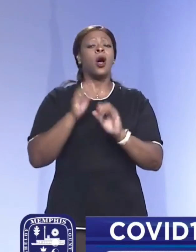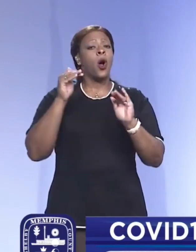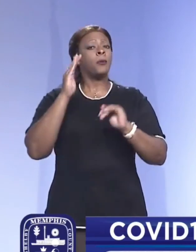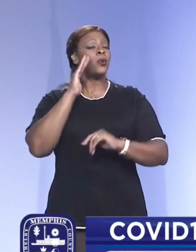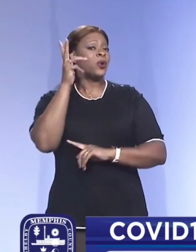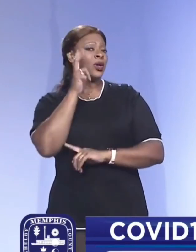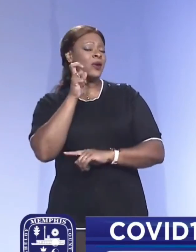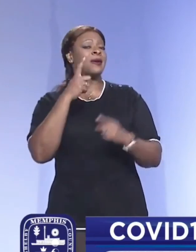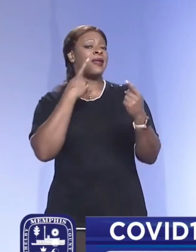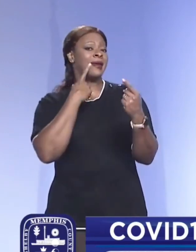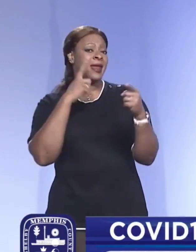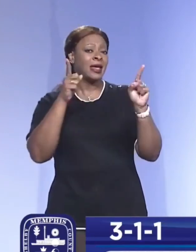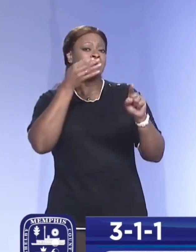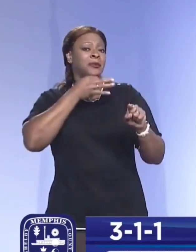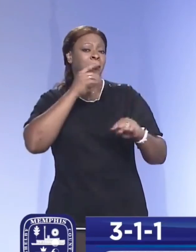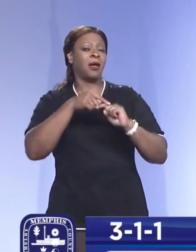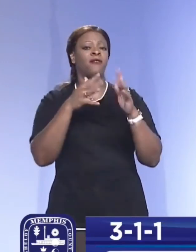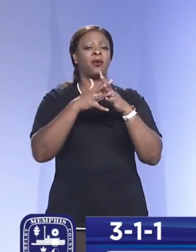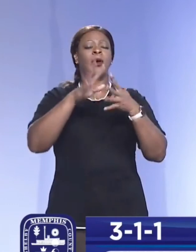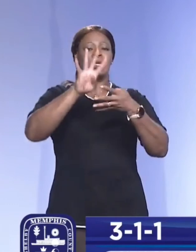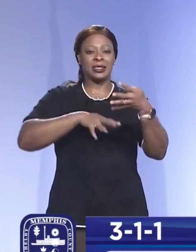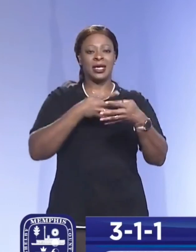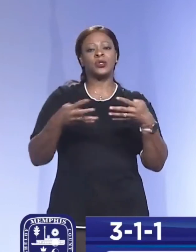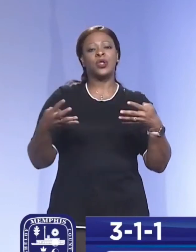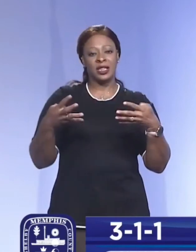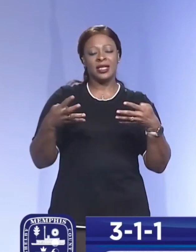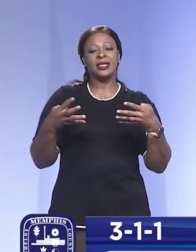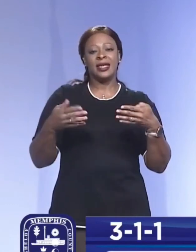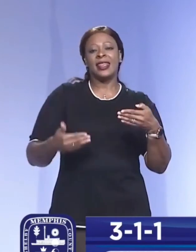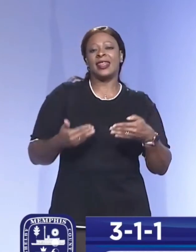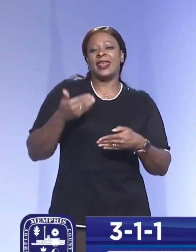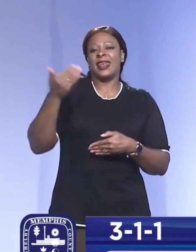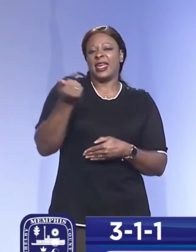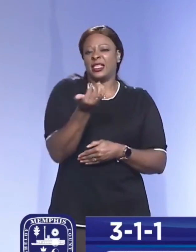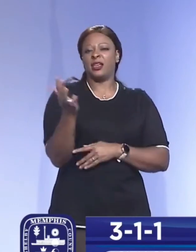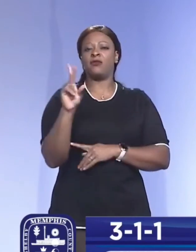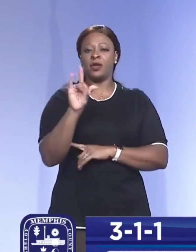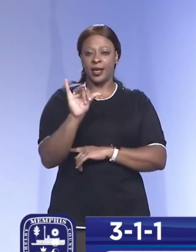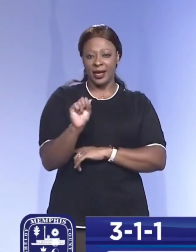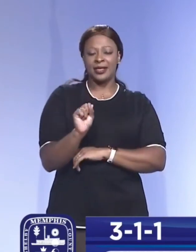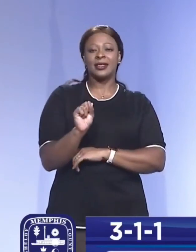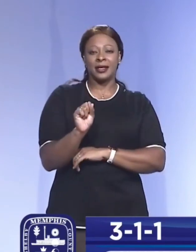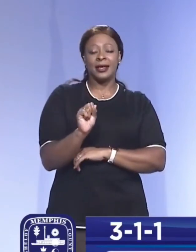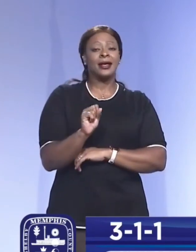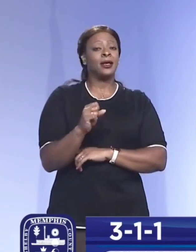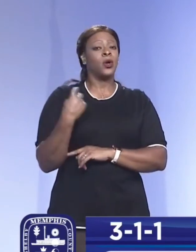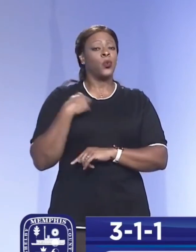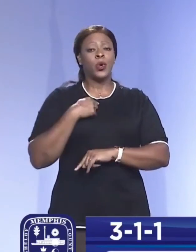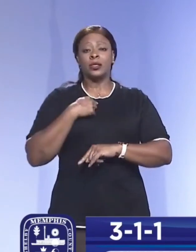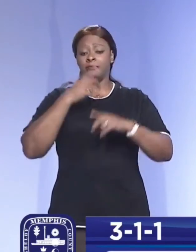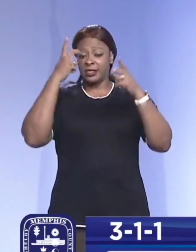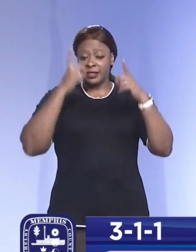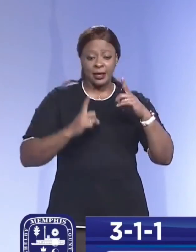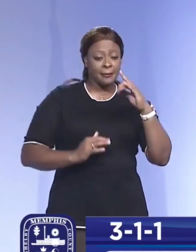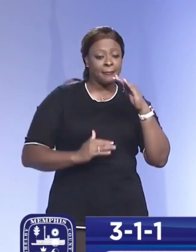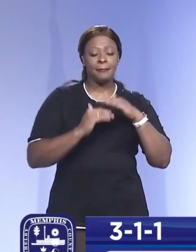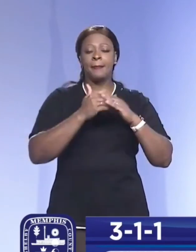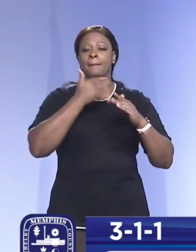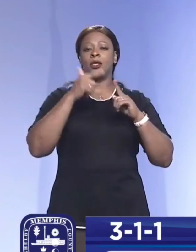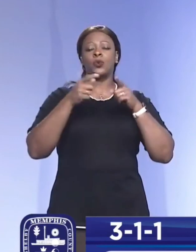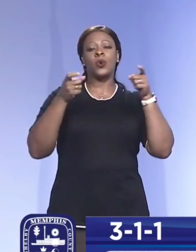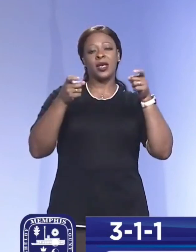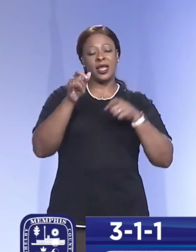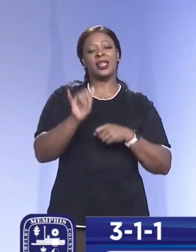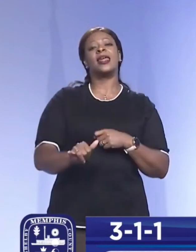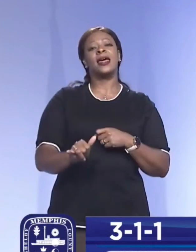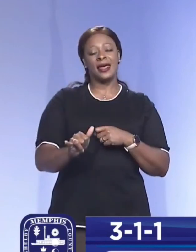an announcement about football scheduling in the next several days as we reach a decision on how best to handle that